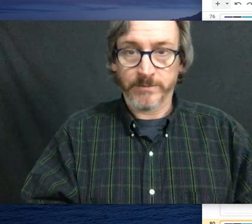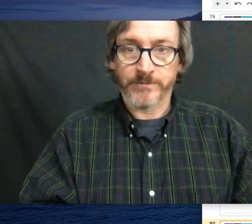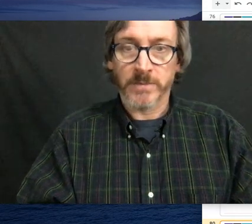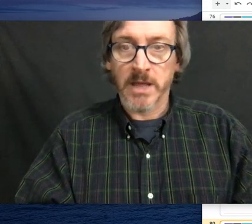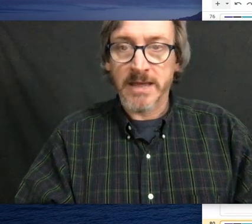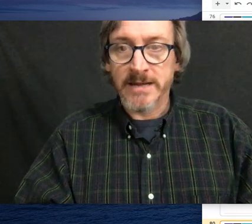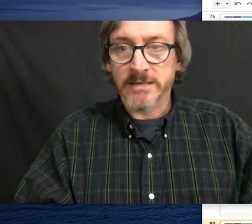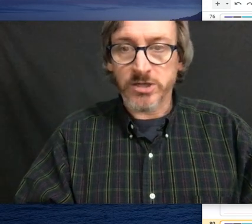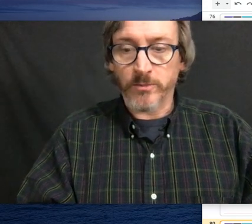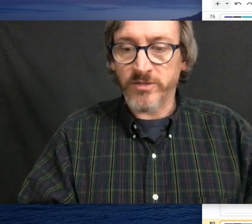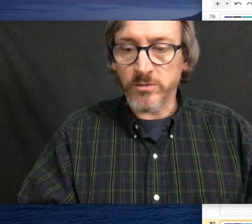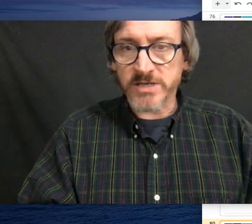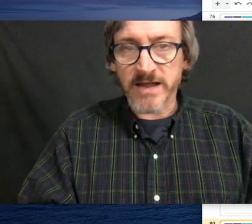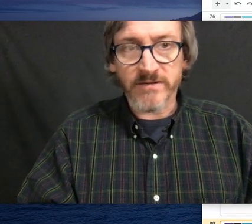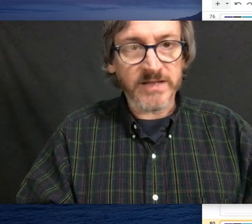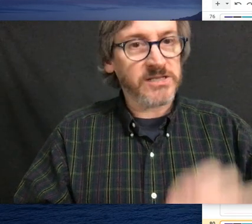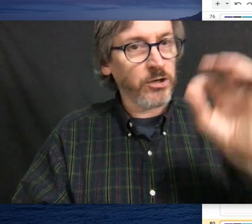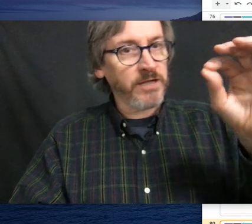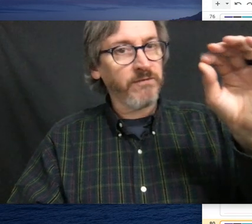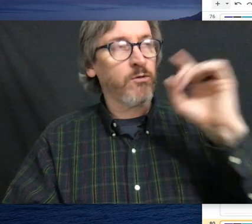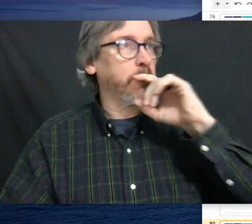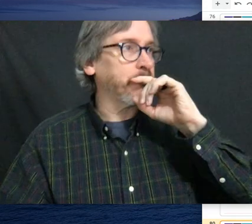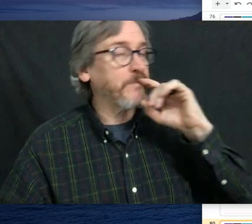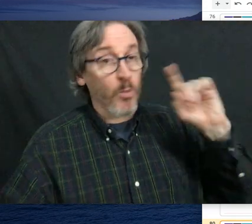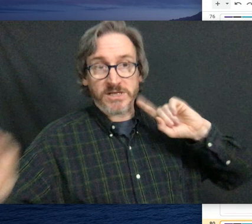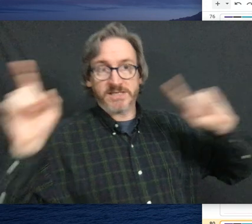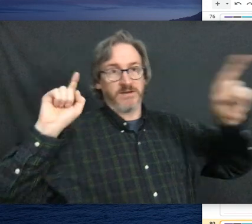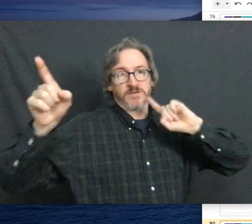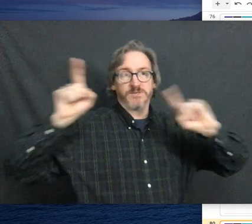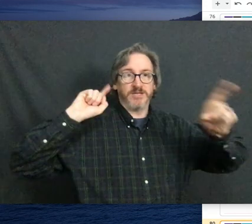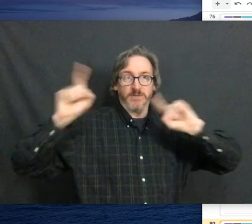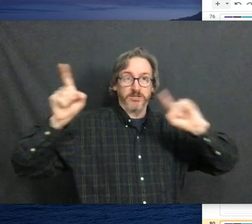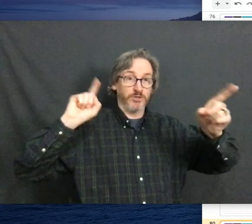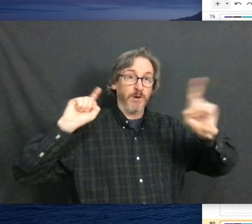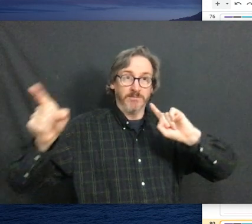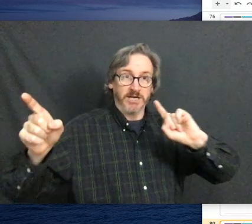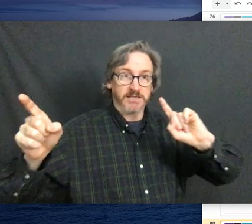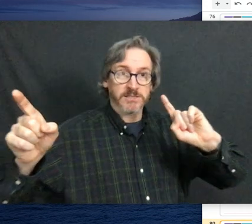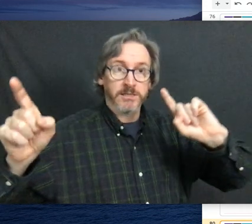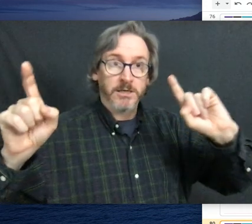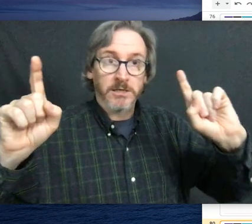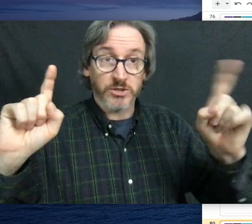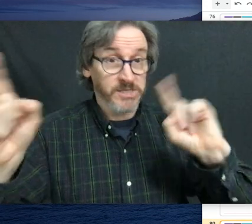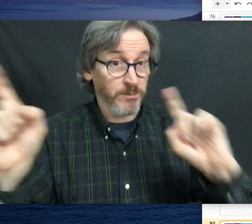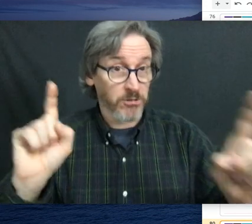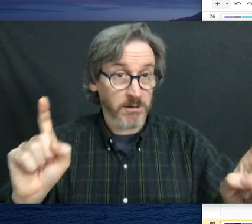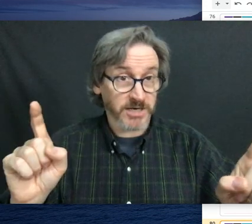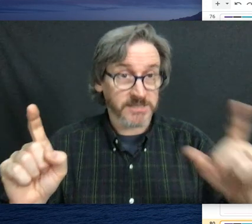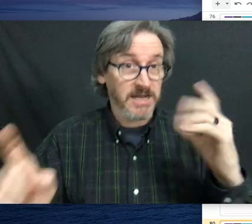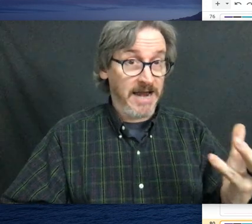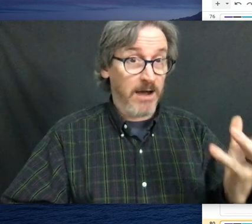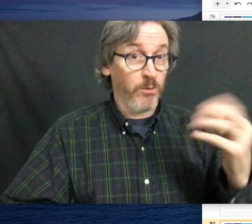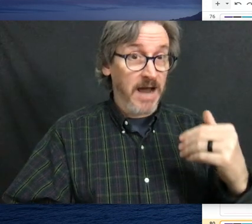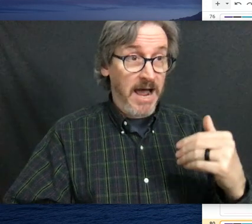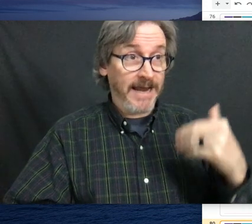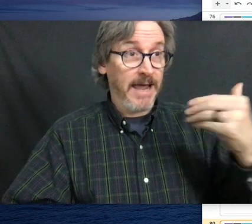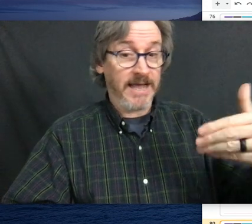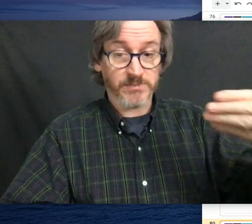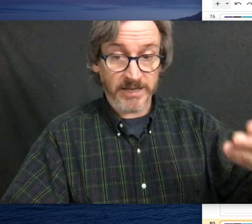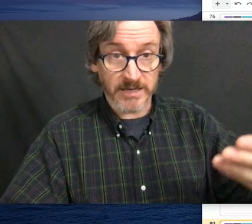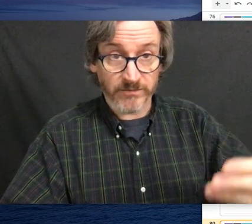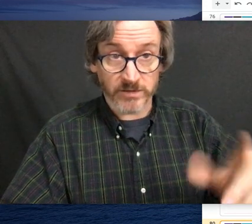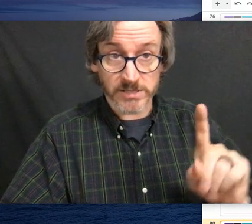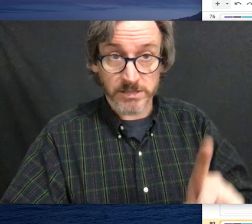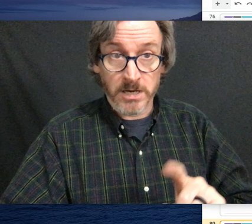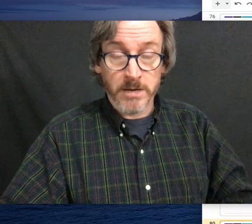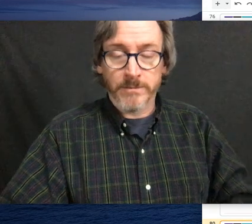design. So those kind of things, looking for what's the difference between two similar objects, and how would I